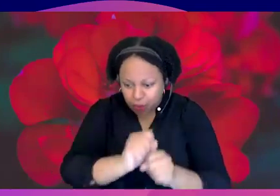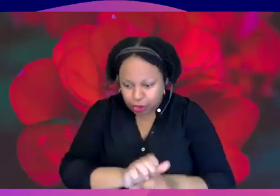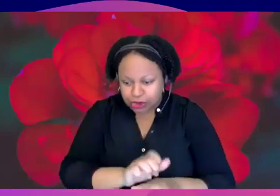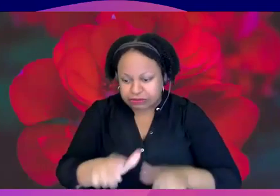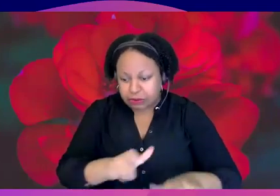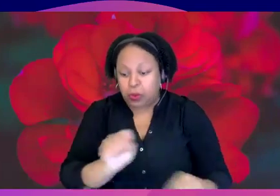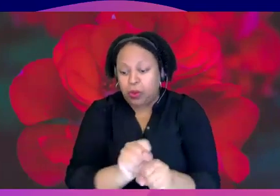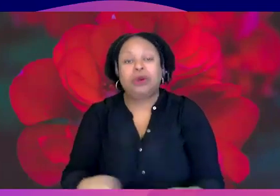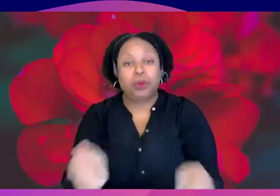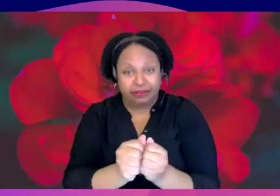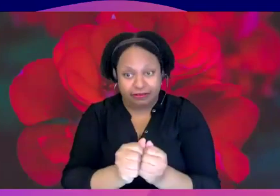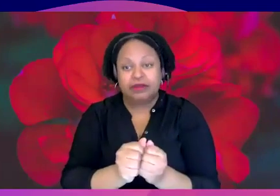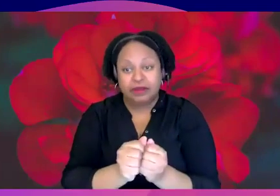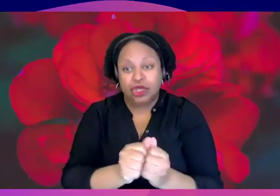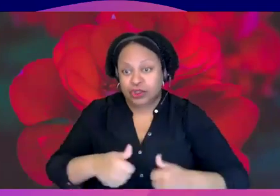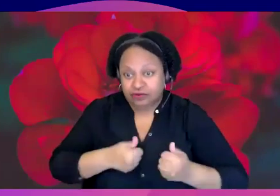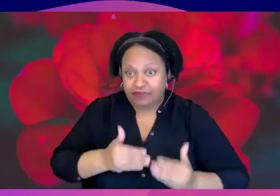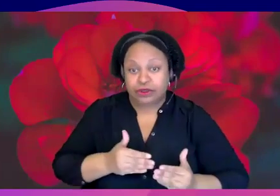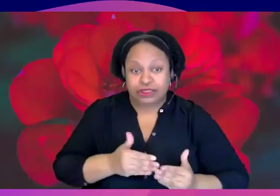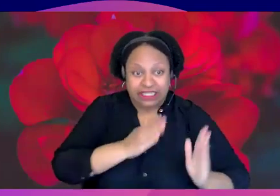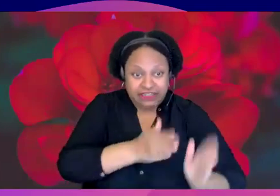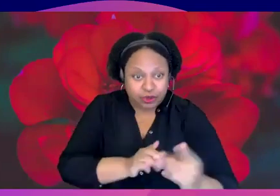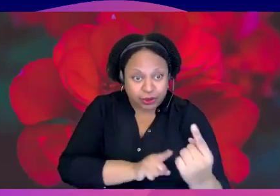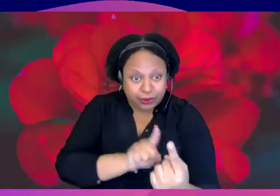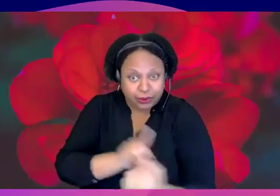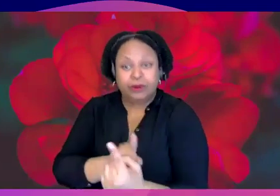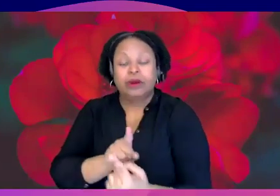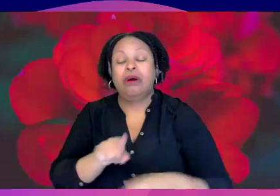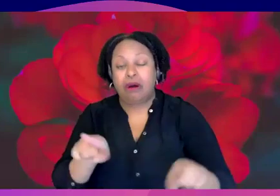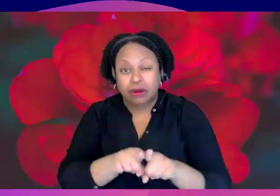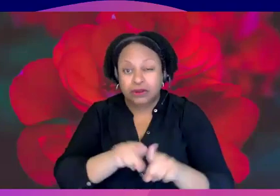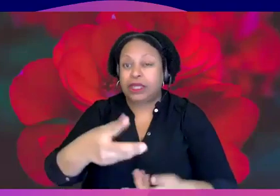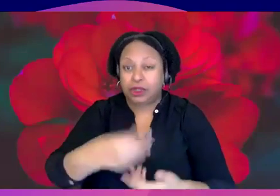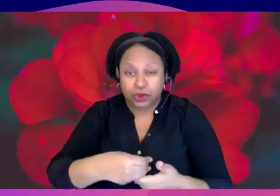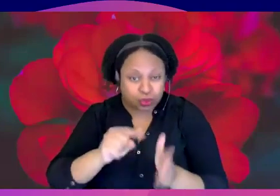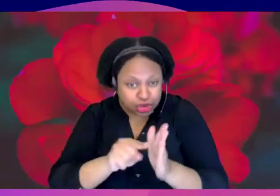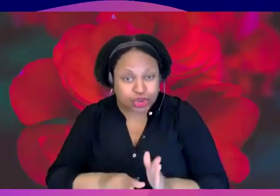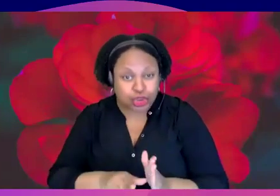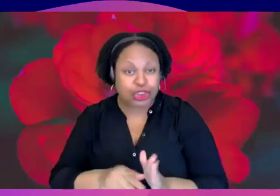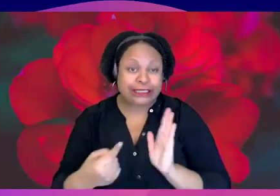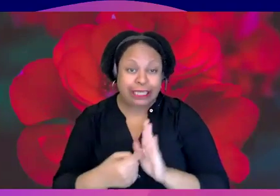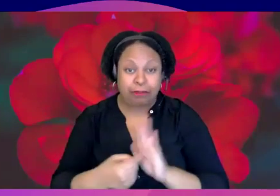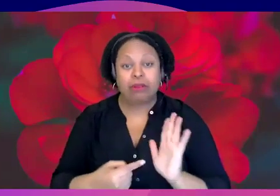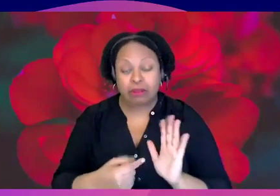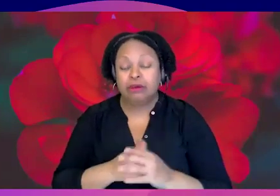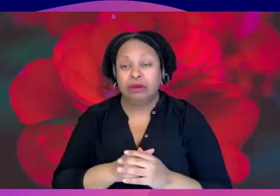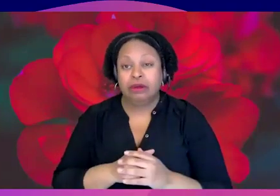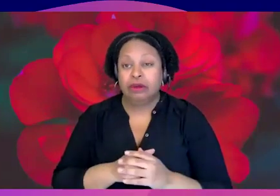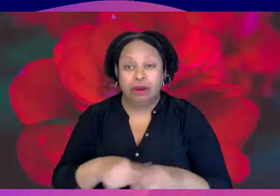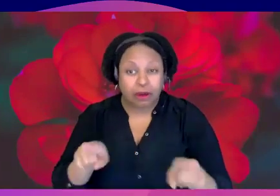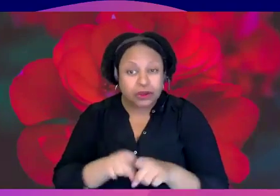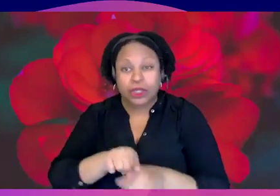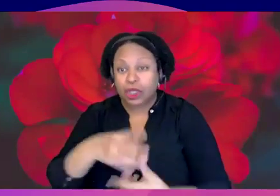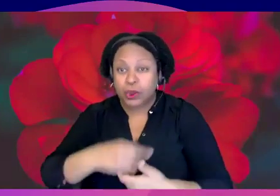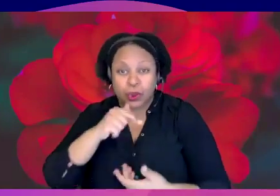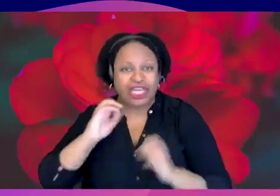work with survivors individually. It also includes researchers, for example. It also